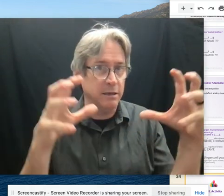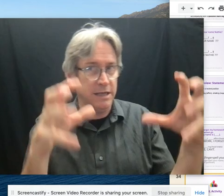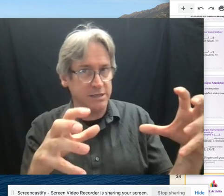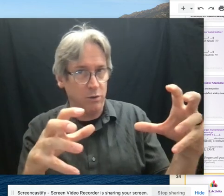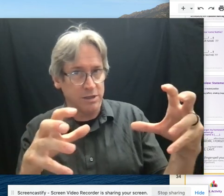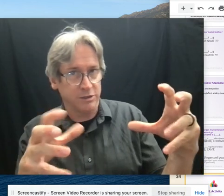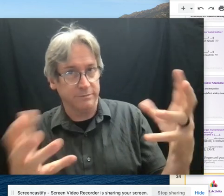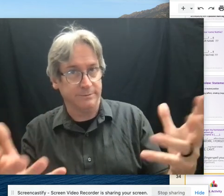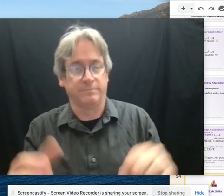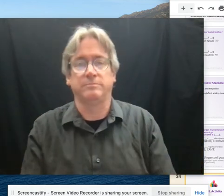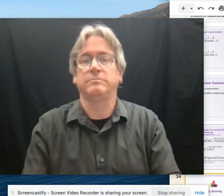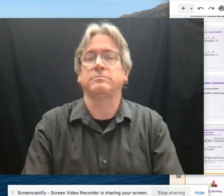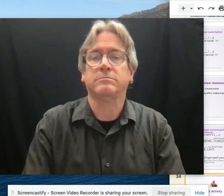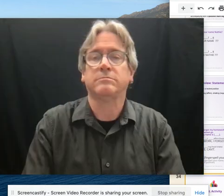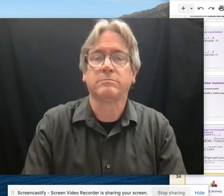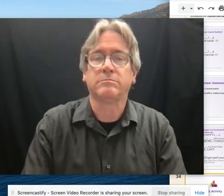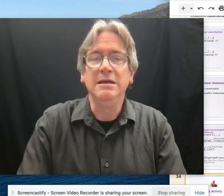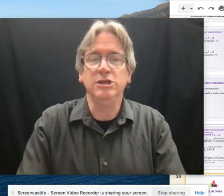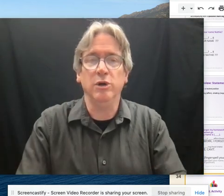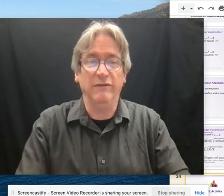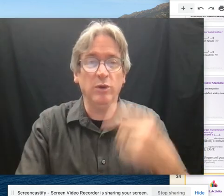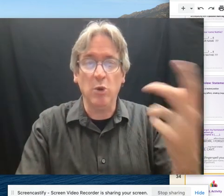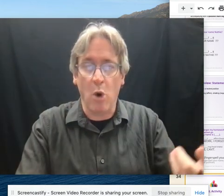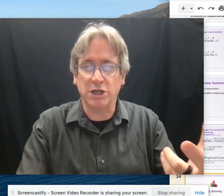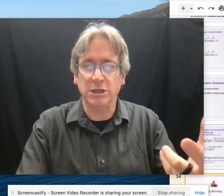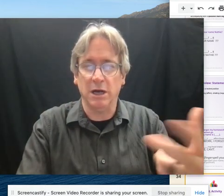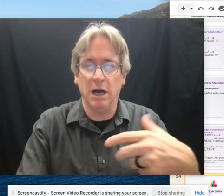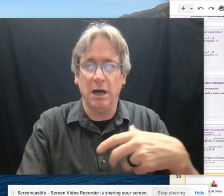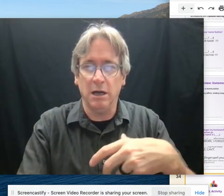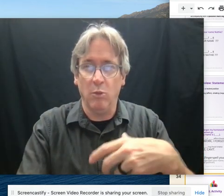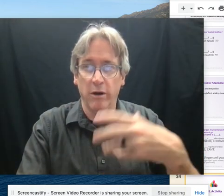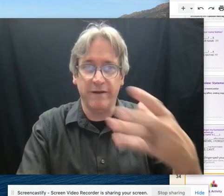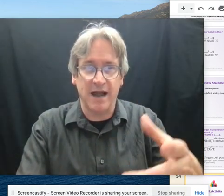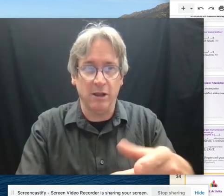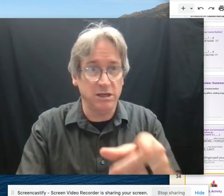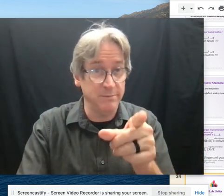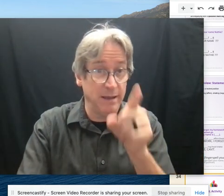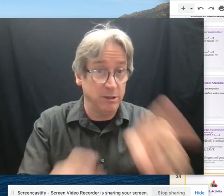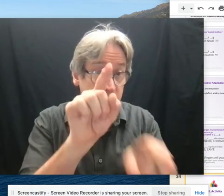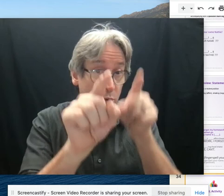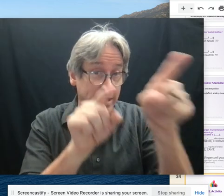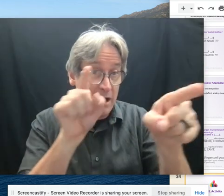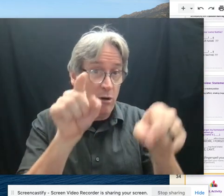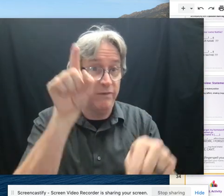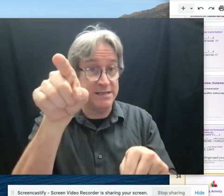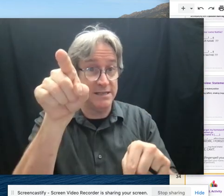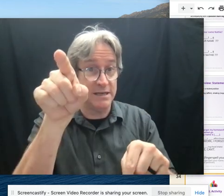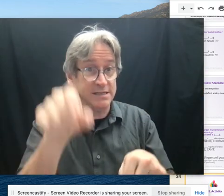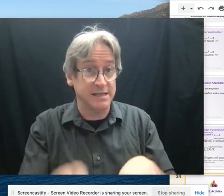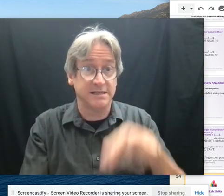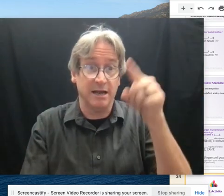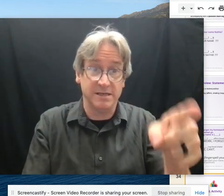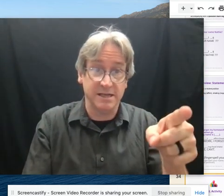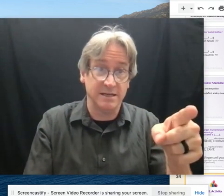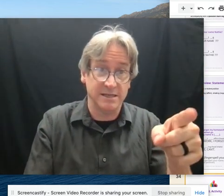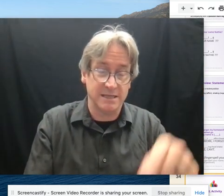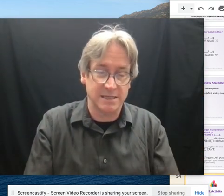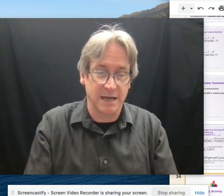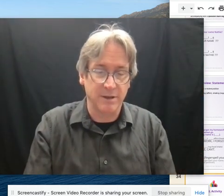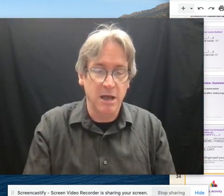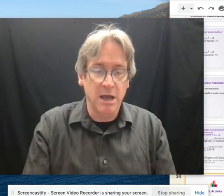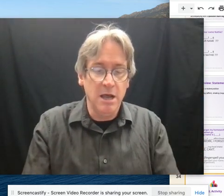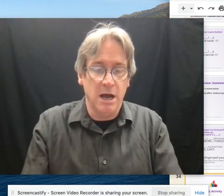close-ended yes-no question. So if you can watch one of the dialogues and be able to point out, oh, this sentence is this type, this sentence